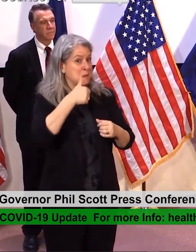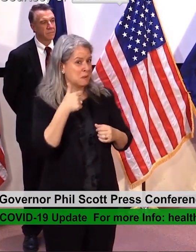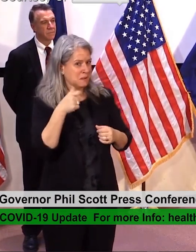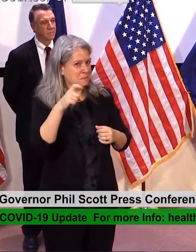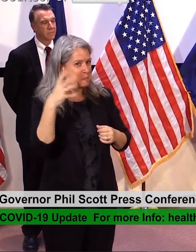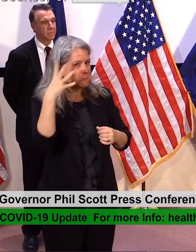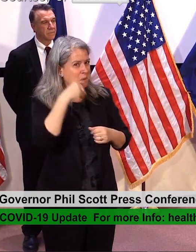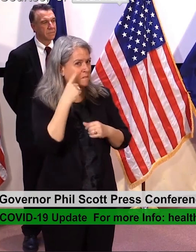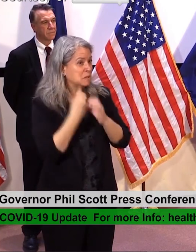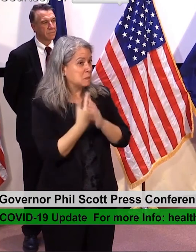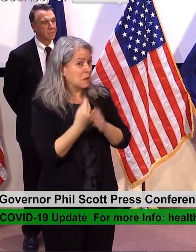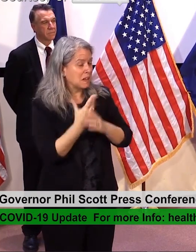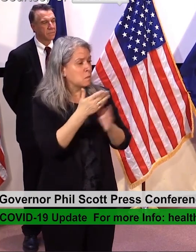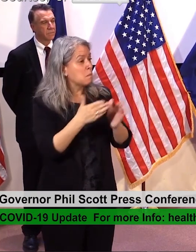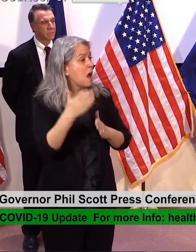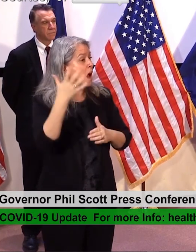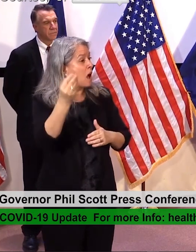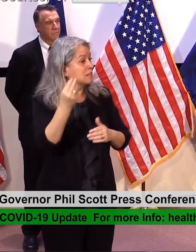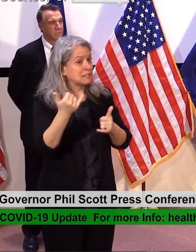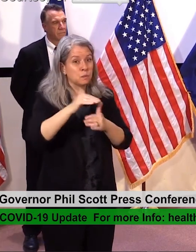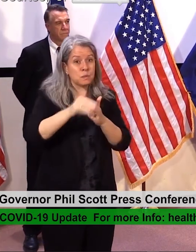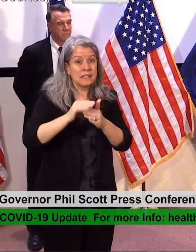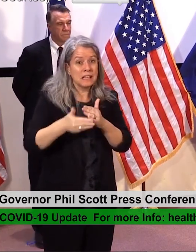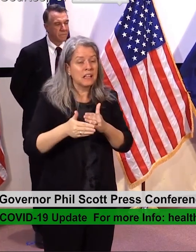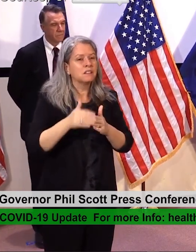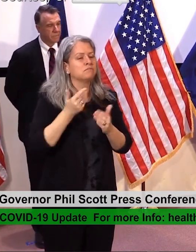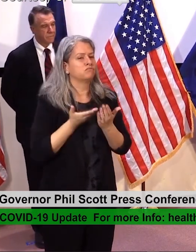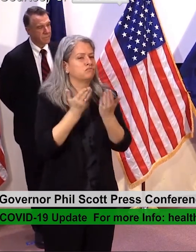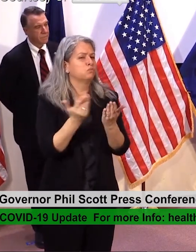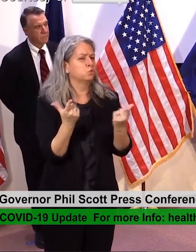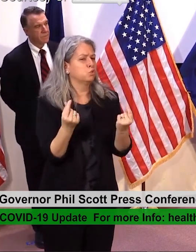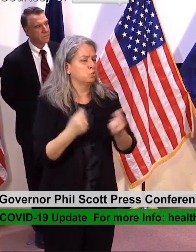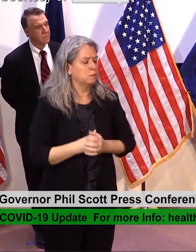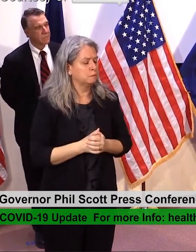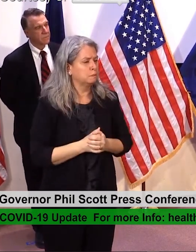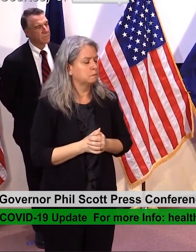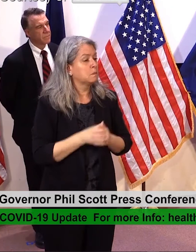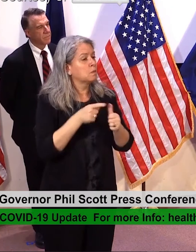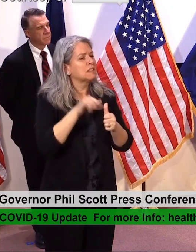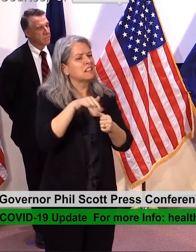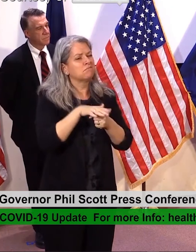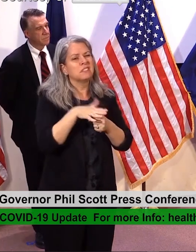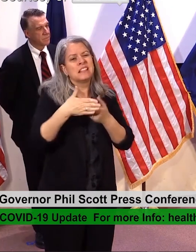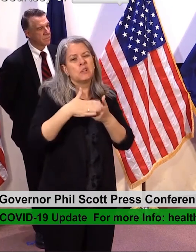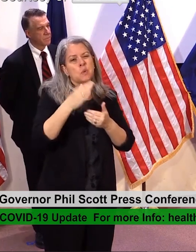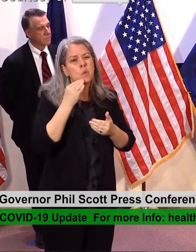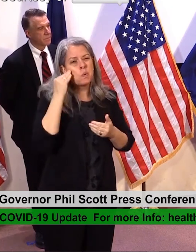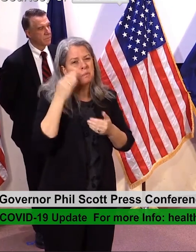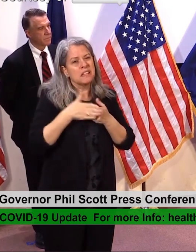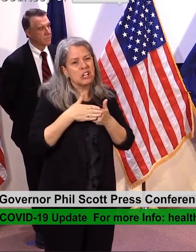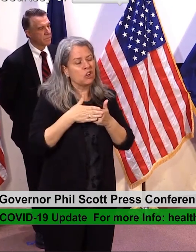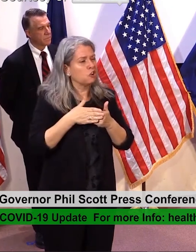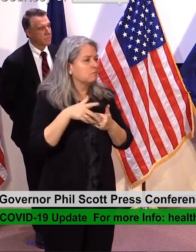tomorrow, anyone planning to spend time outdoors this weekend should do the following. First, stay close to home. We're